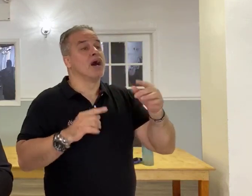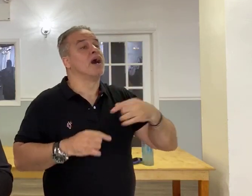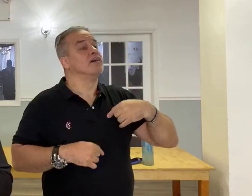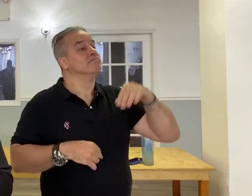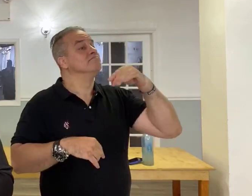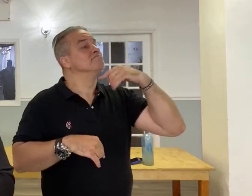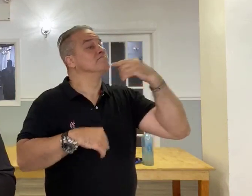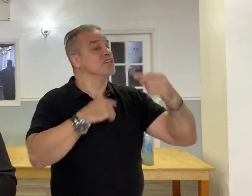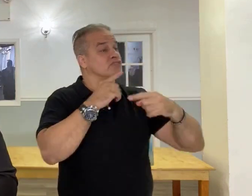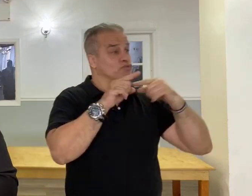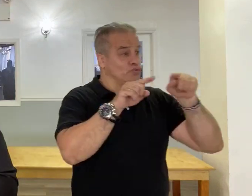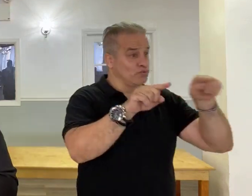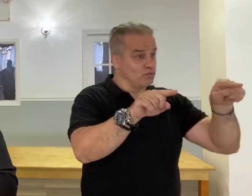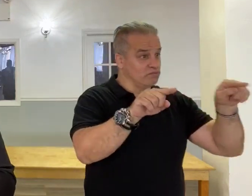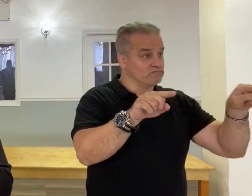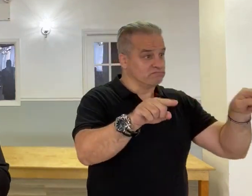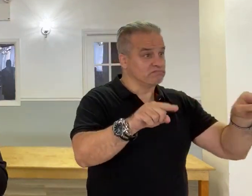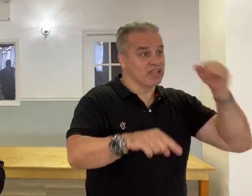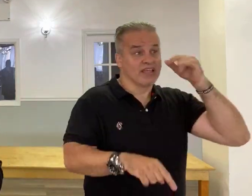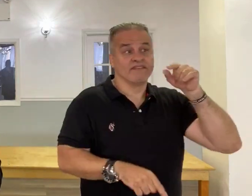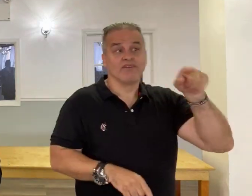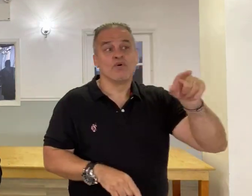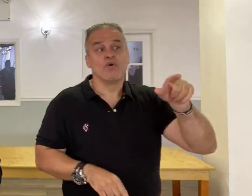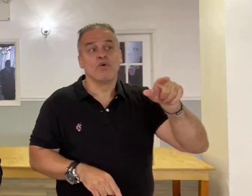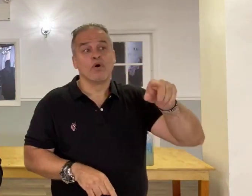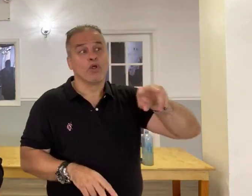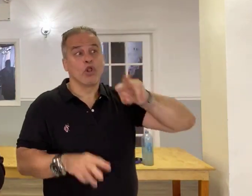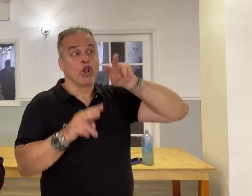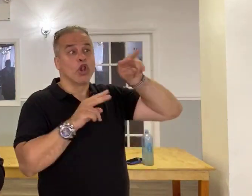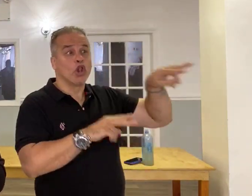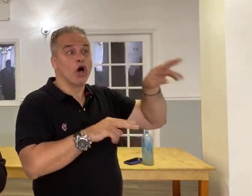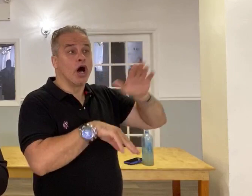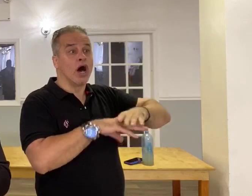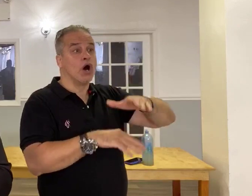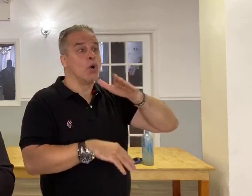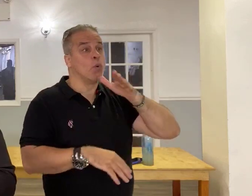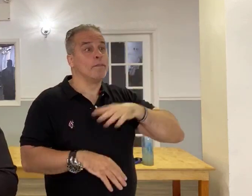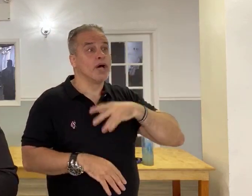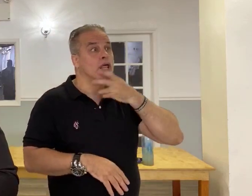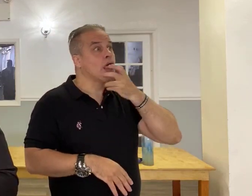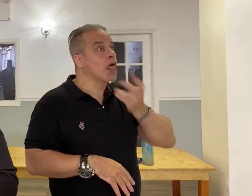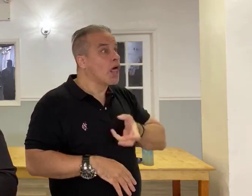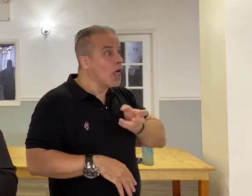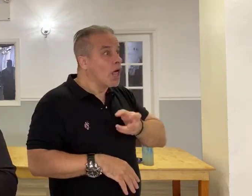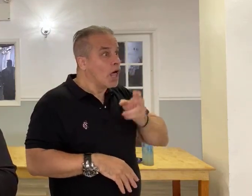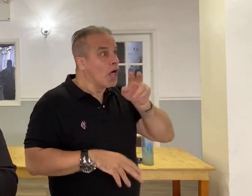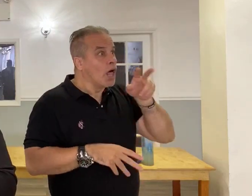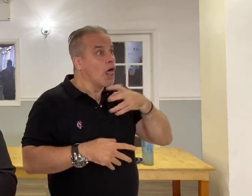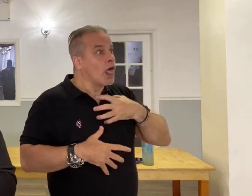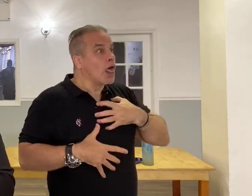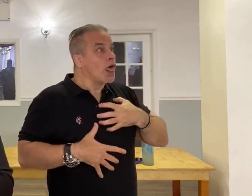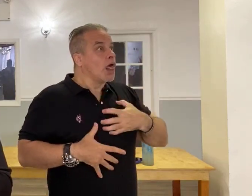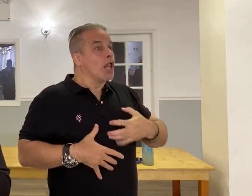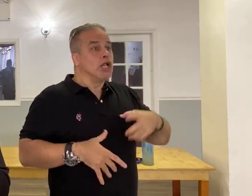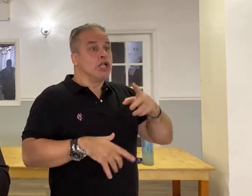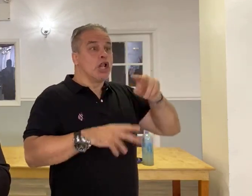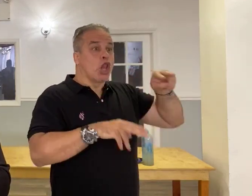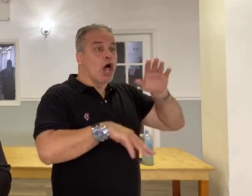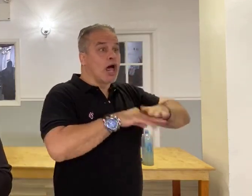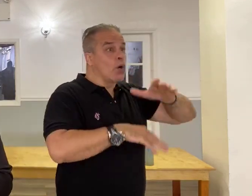whosoever looketh on a woman to lust after her hath committed adultery with